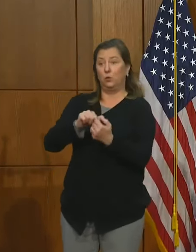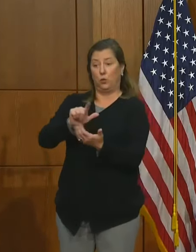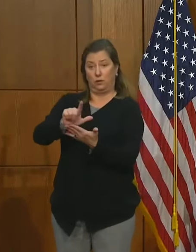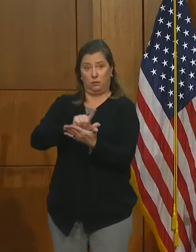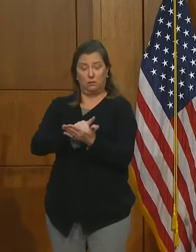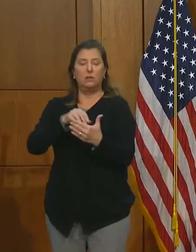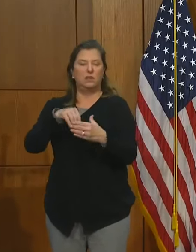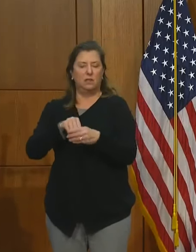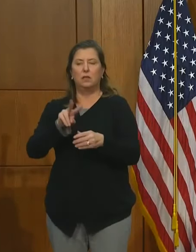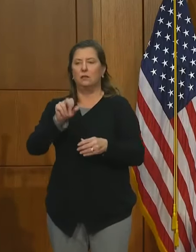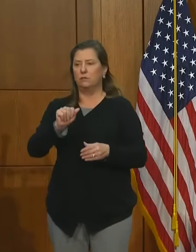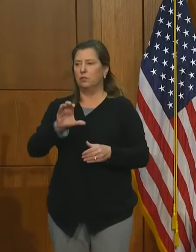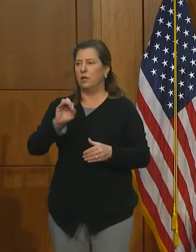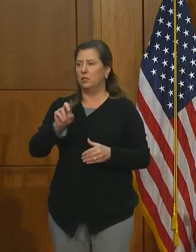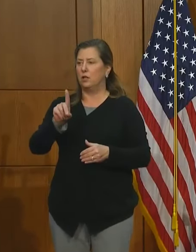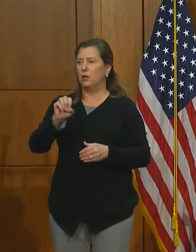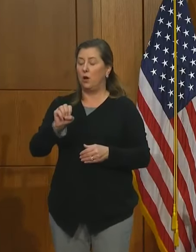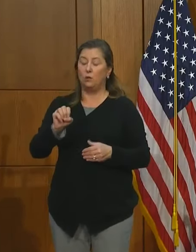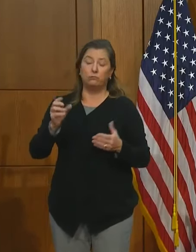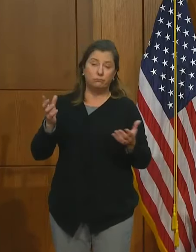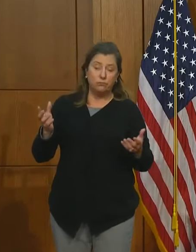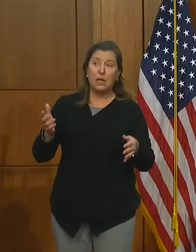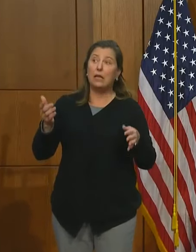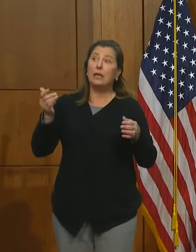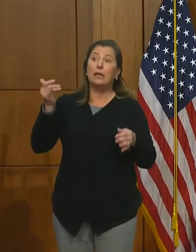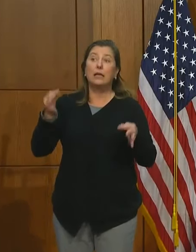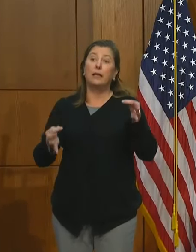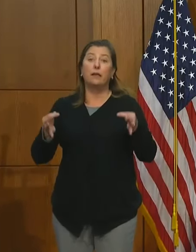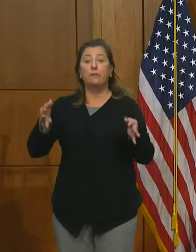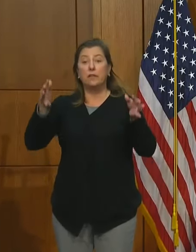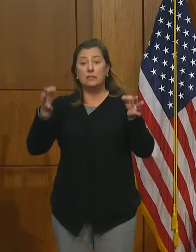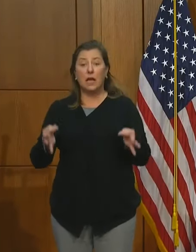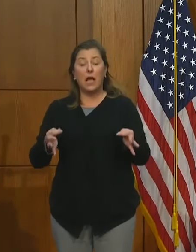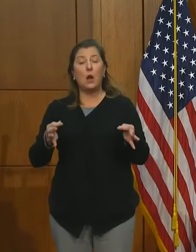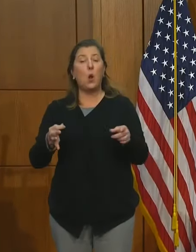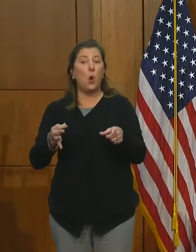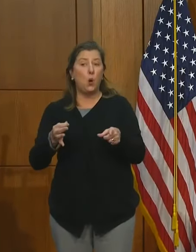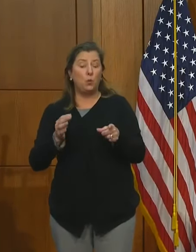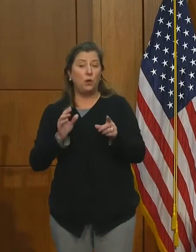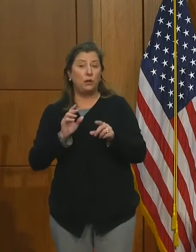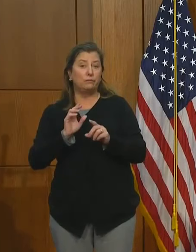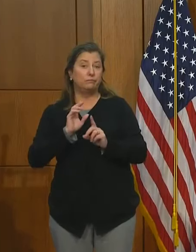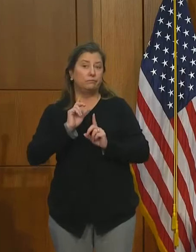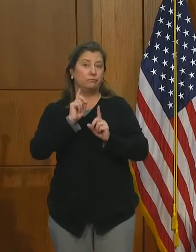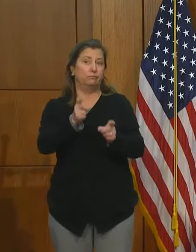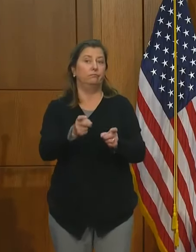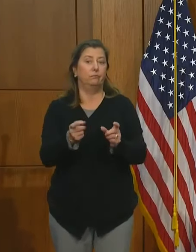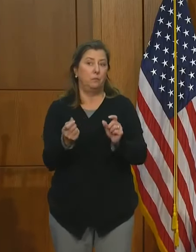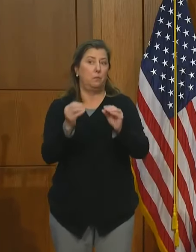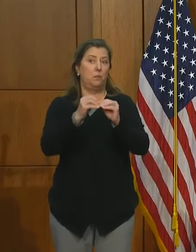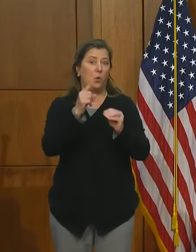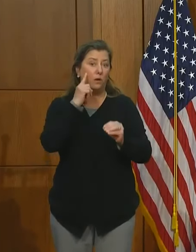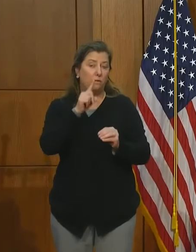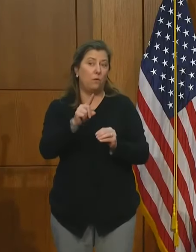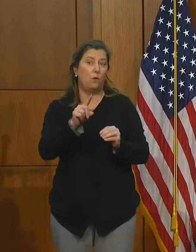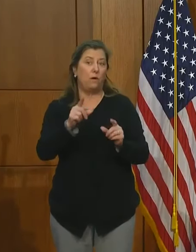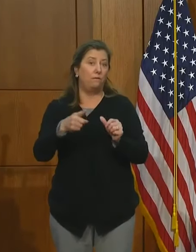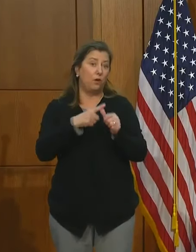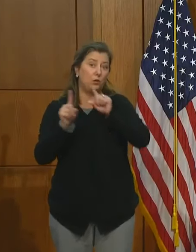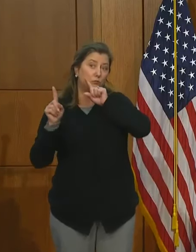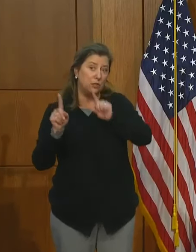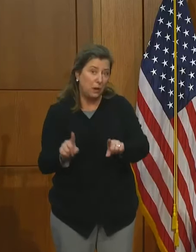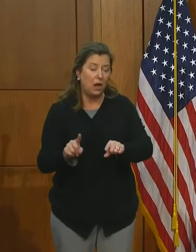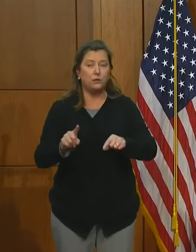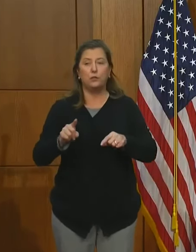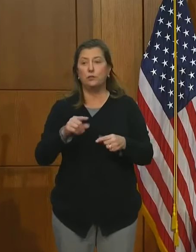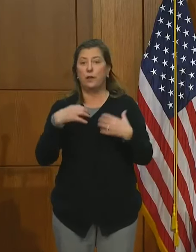of Virginia. So if a decision was made to provide a temporary presumption for COVID for all first responders and health providers,